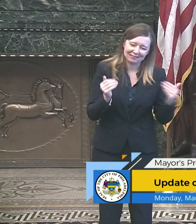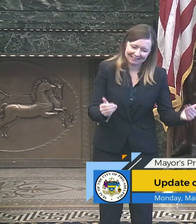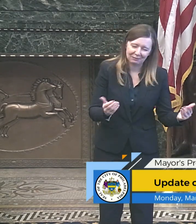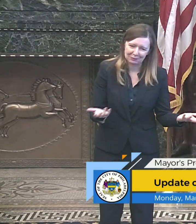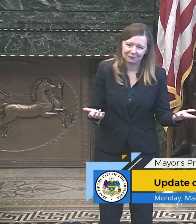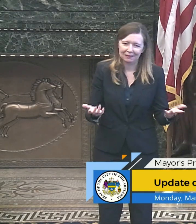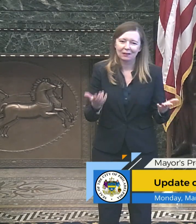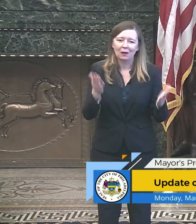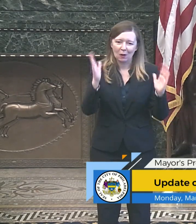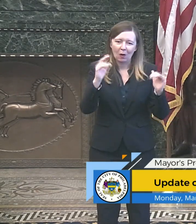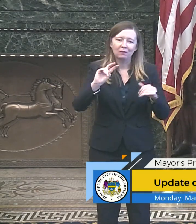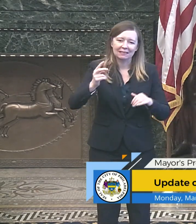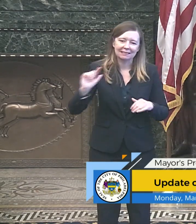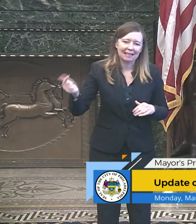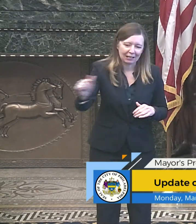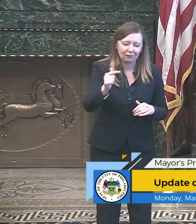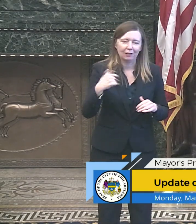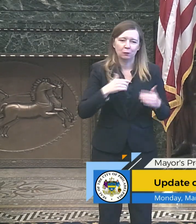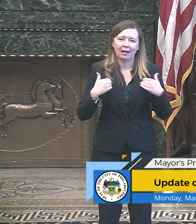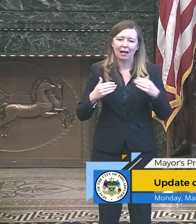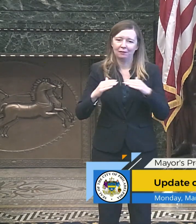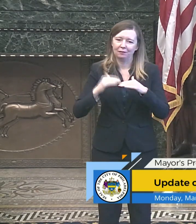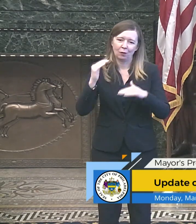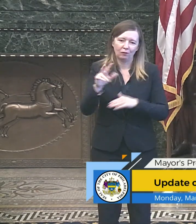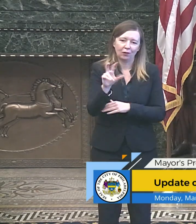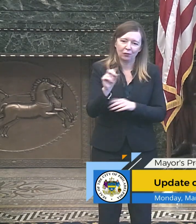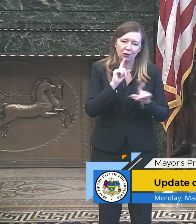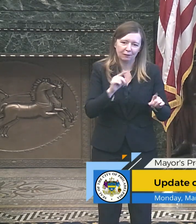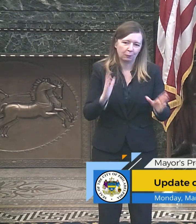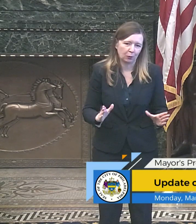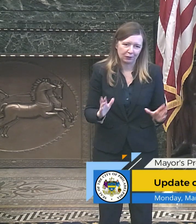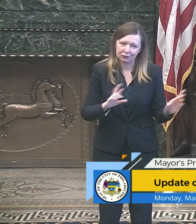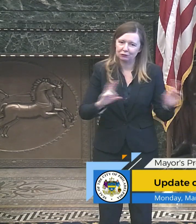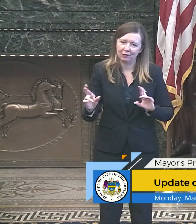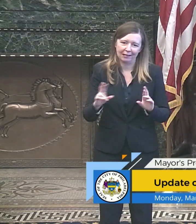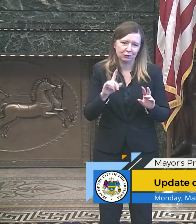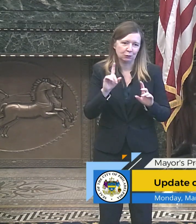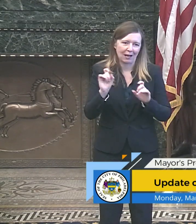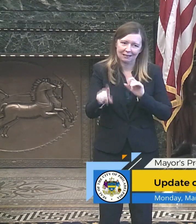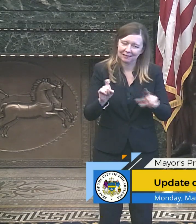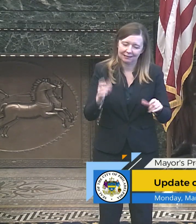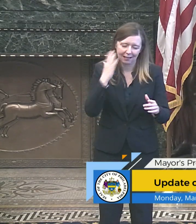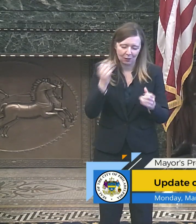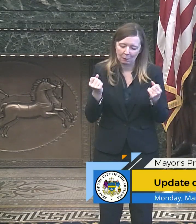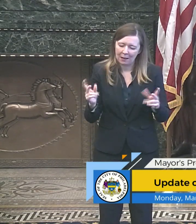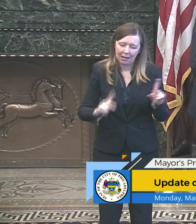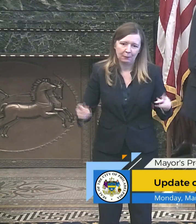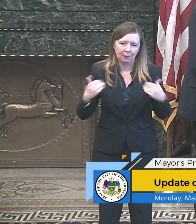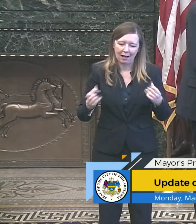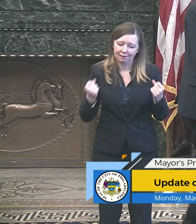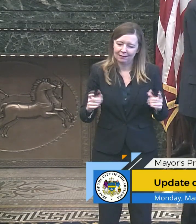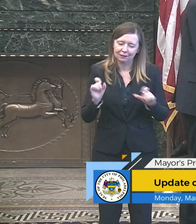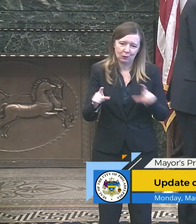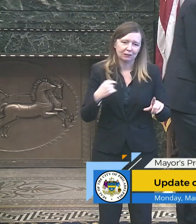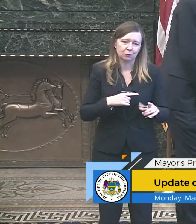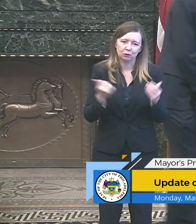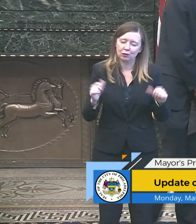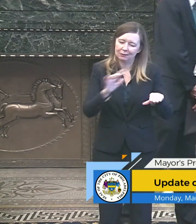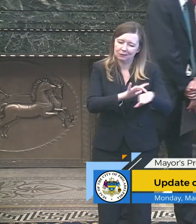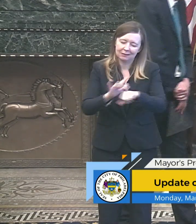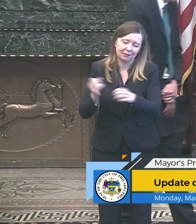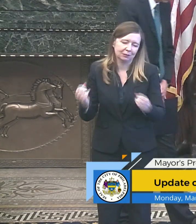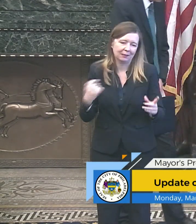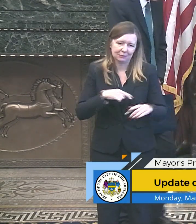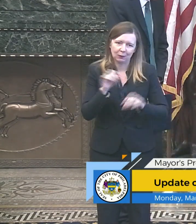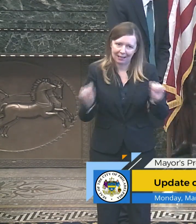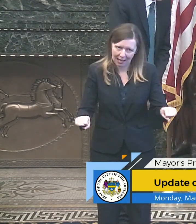get to a second round. We have more than 30 reporters logged in, and I know everybody has a lot of questions. We'll try to get to as many as